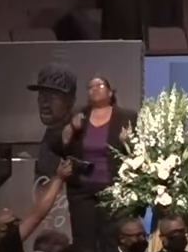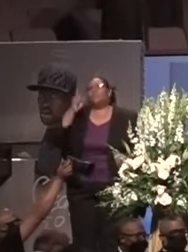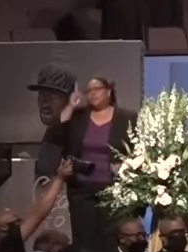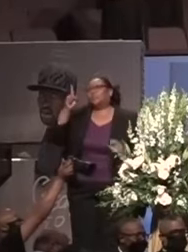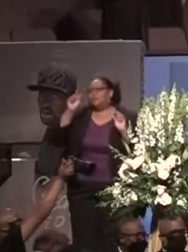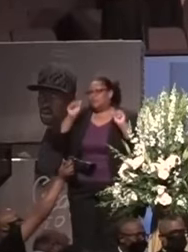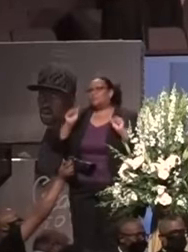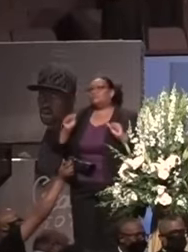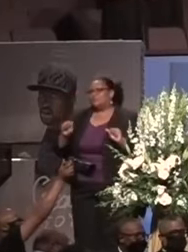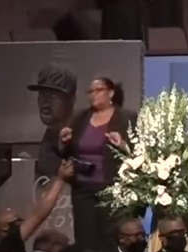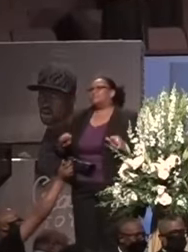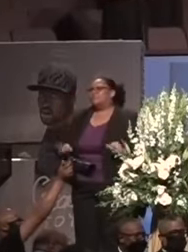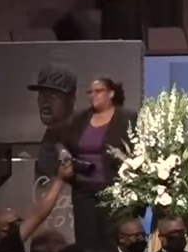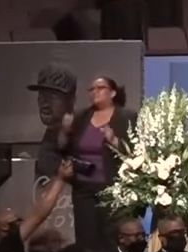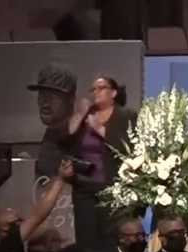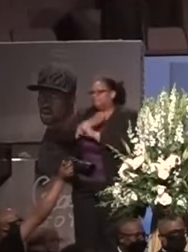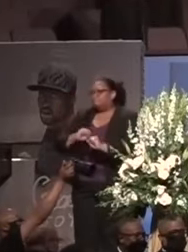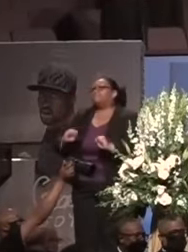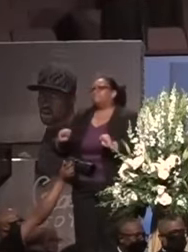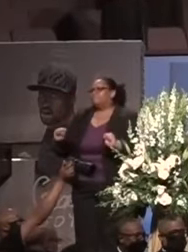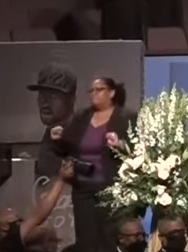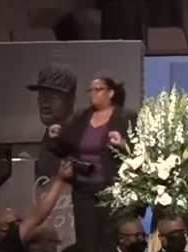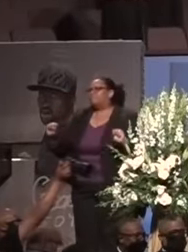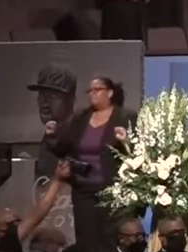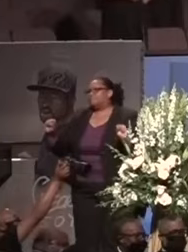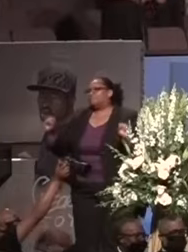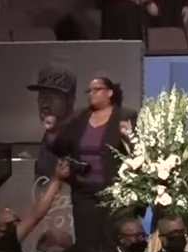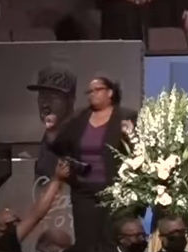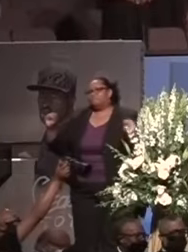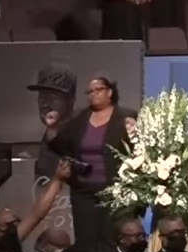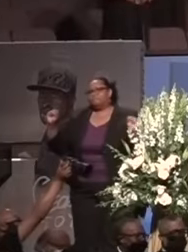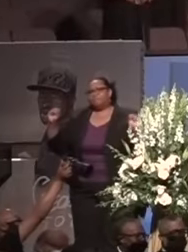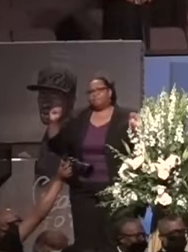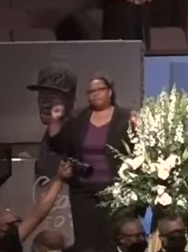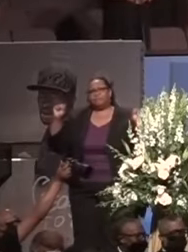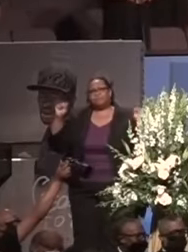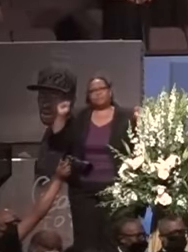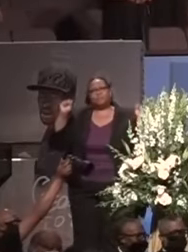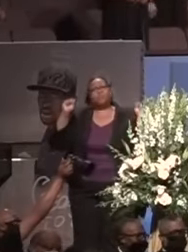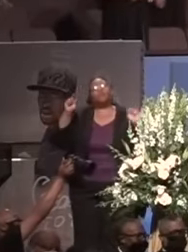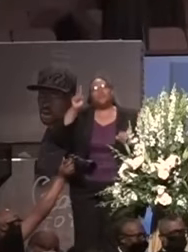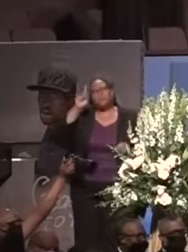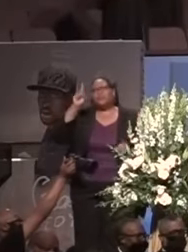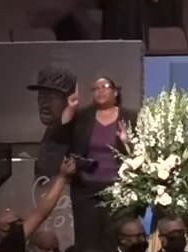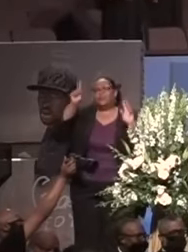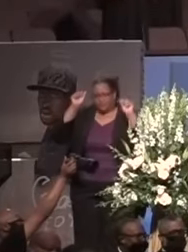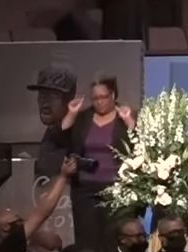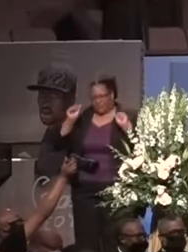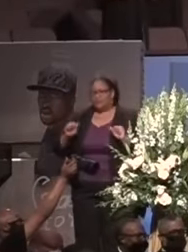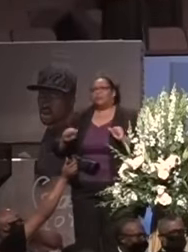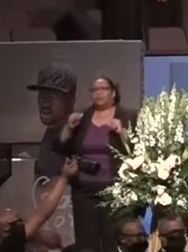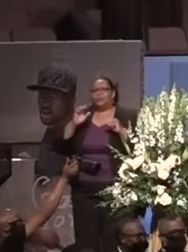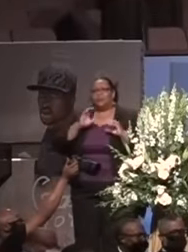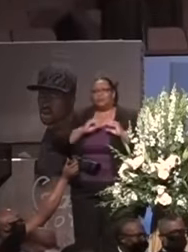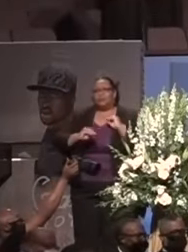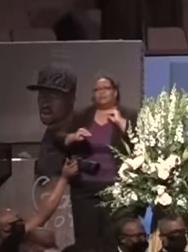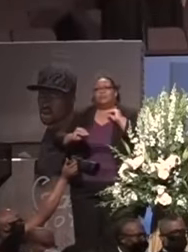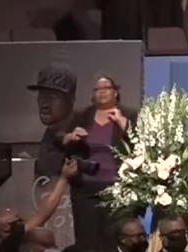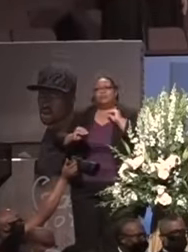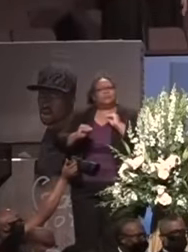He can deliver. He can deliver. He can mend whatever that's broken in your life. He